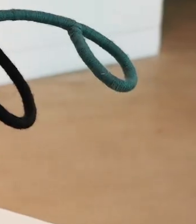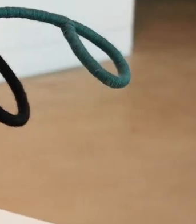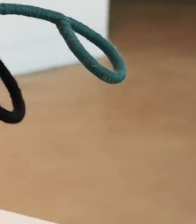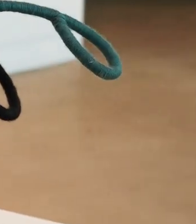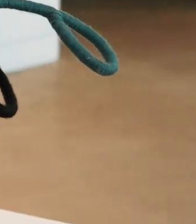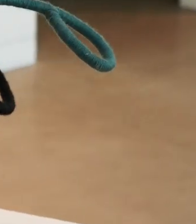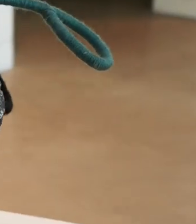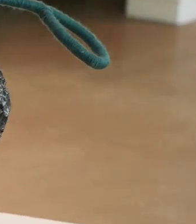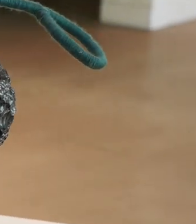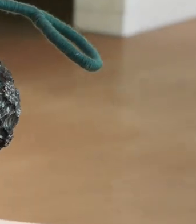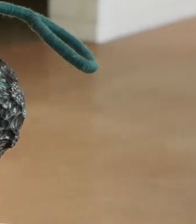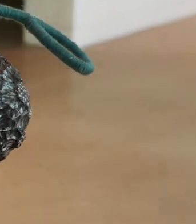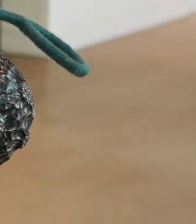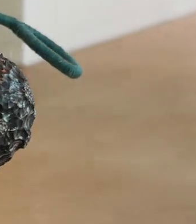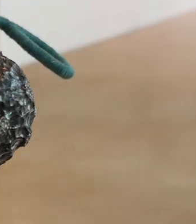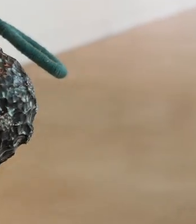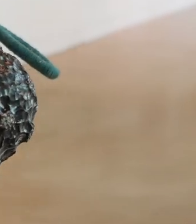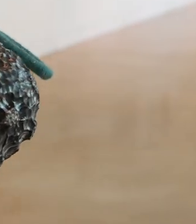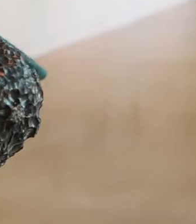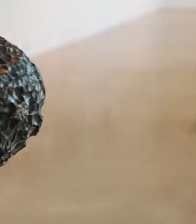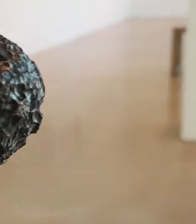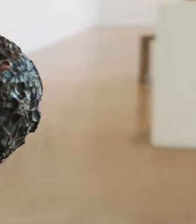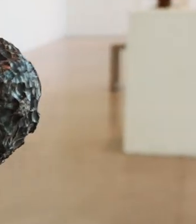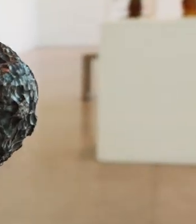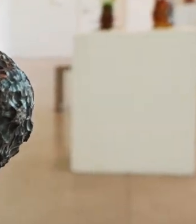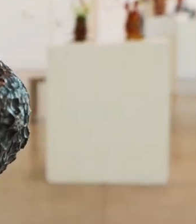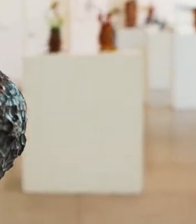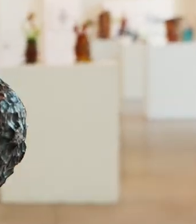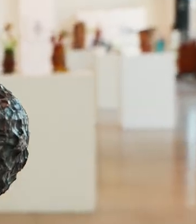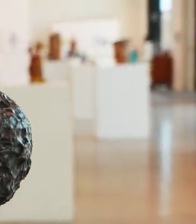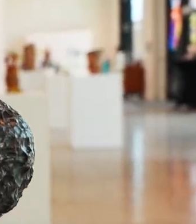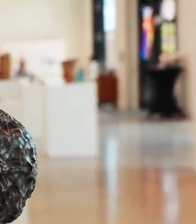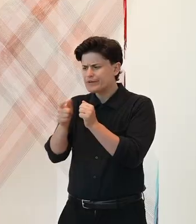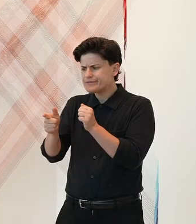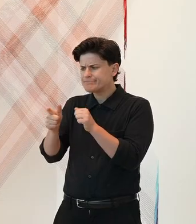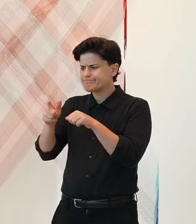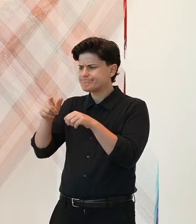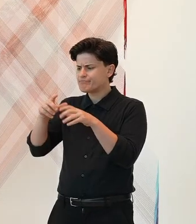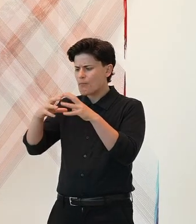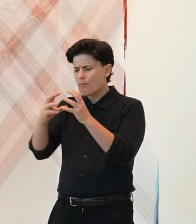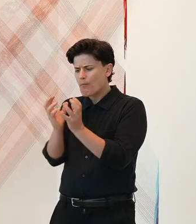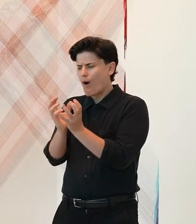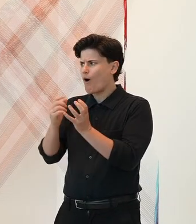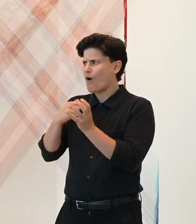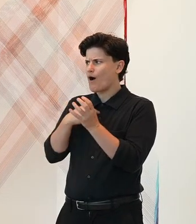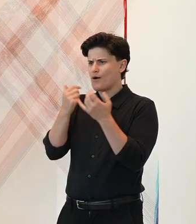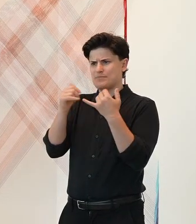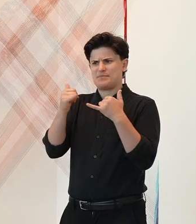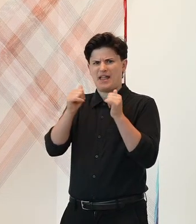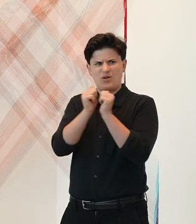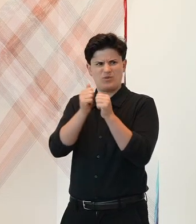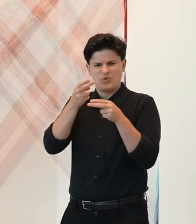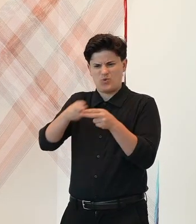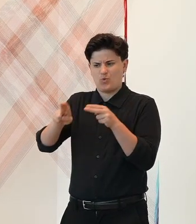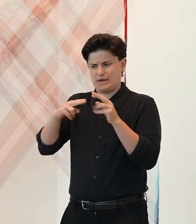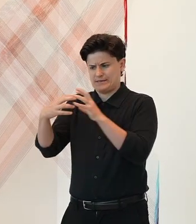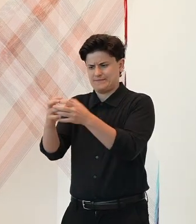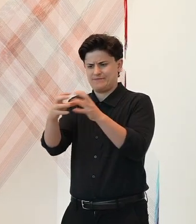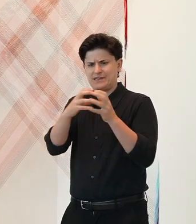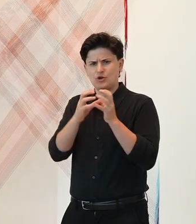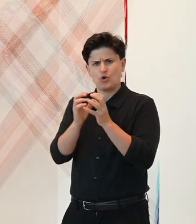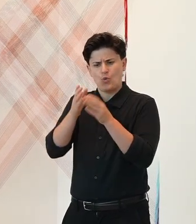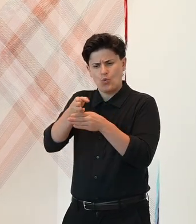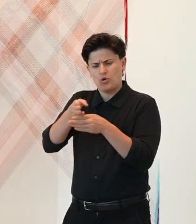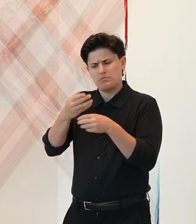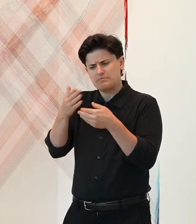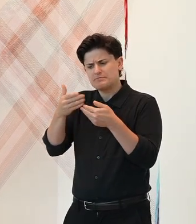out, was a little textured ball that I was playing with the quick spheres, that it's easy to make.